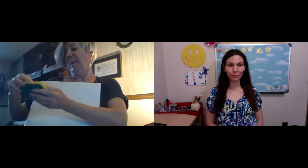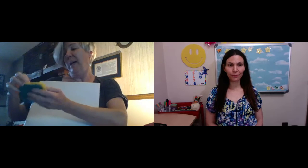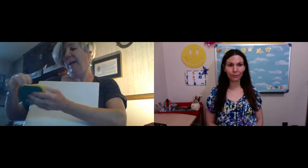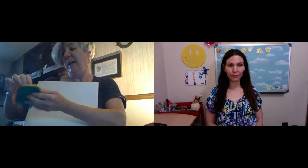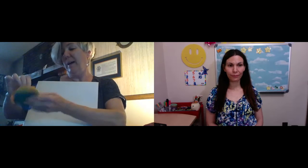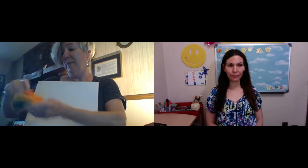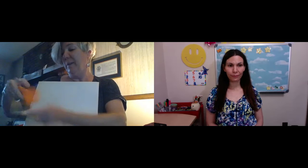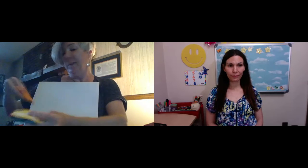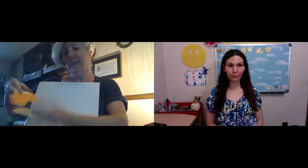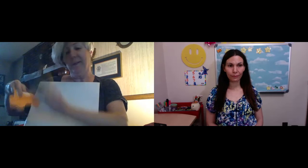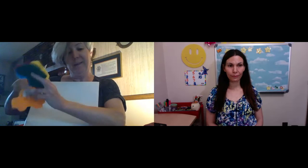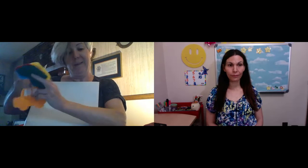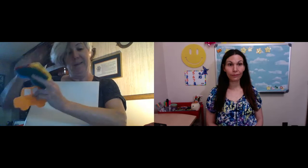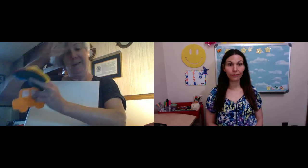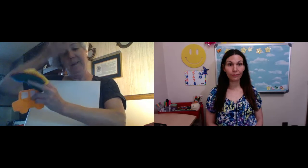We have